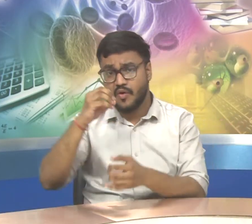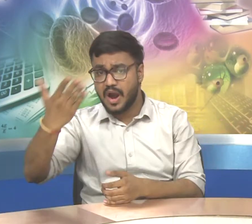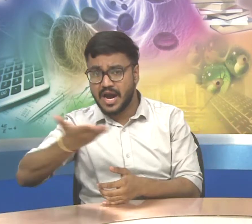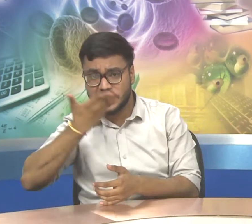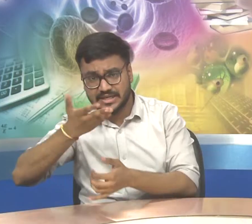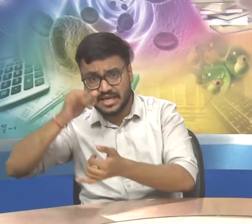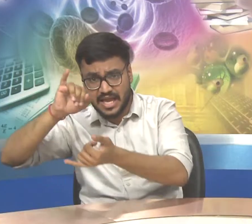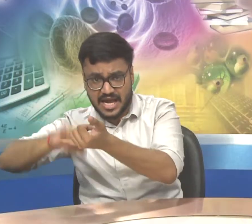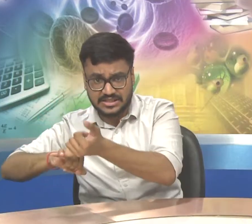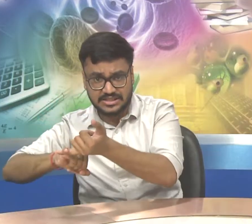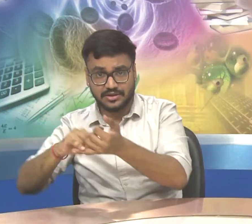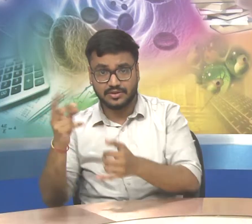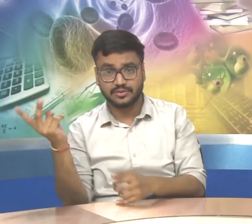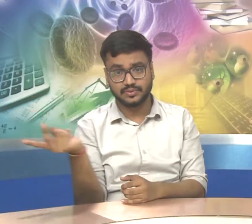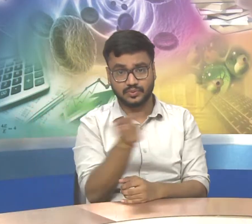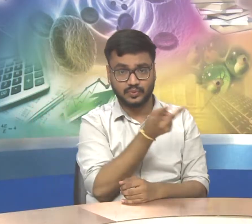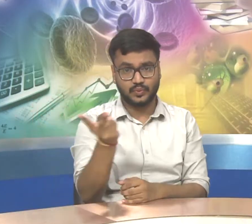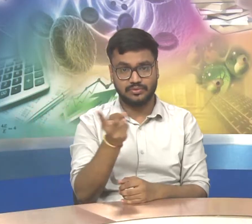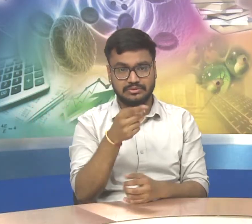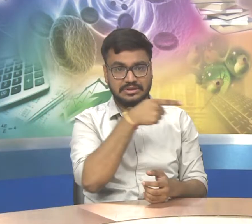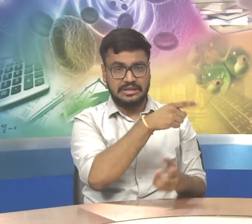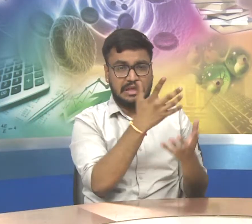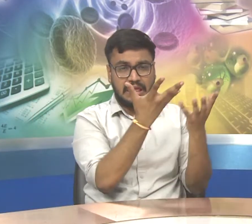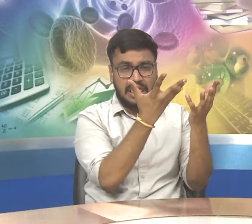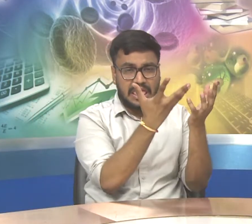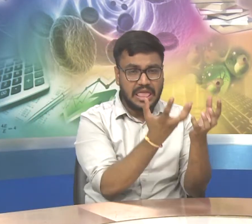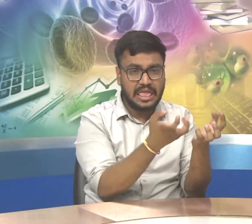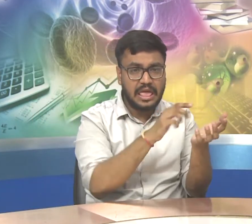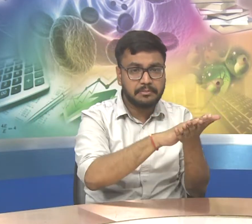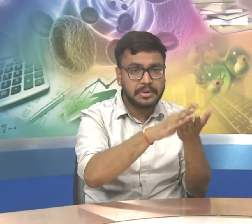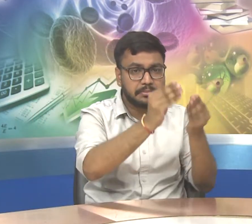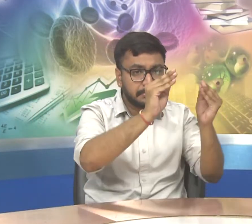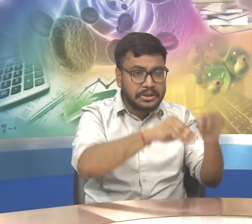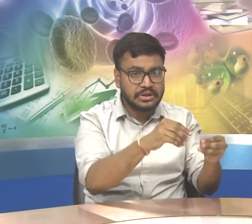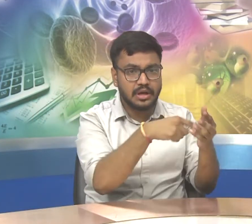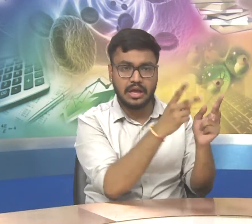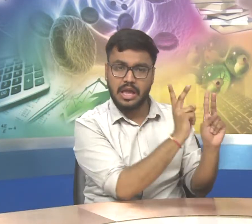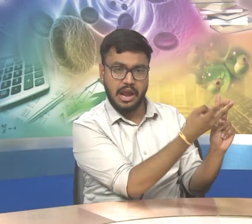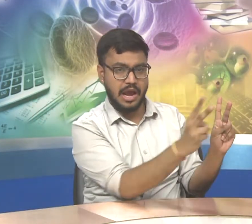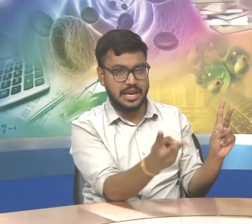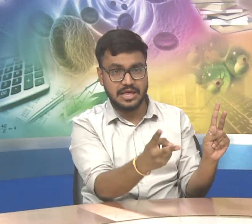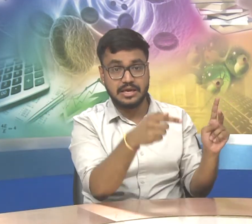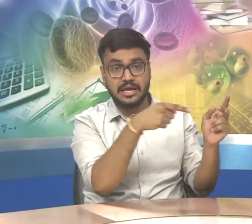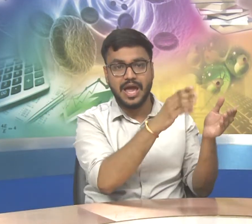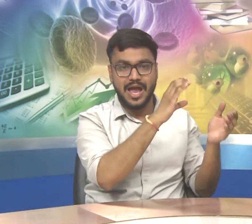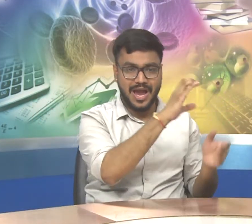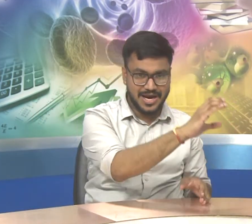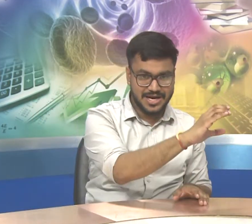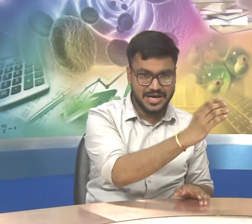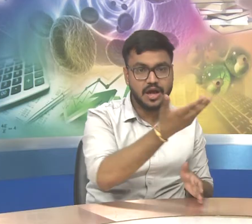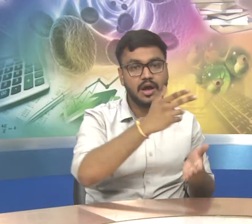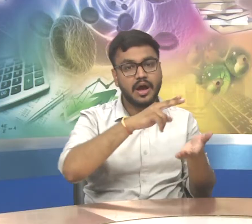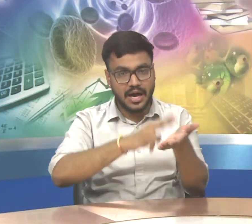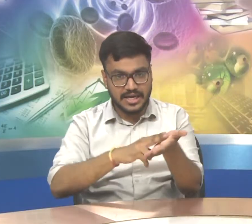There is a picture showing early hydrogen scale and after it replaced